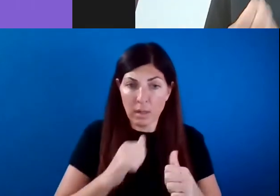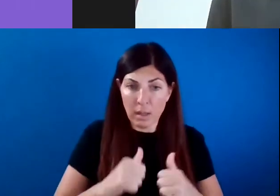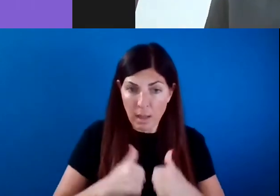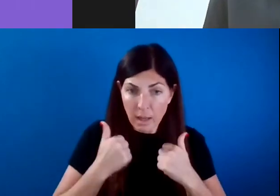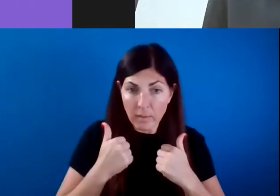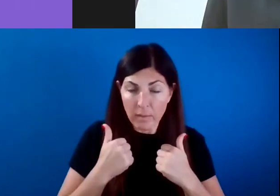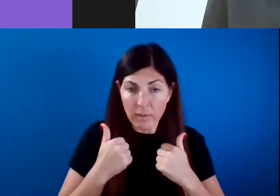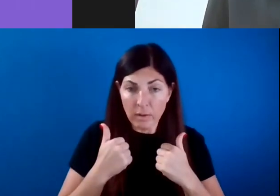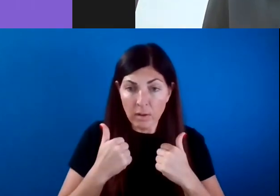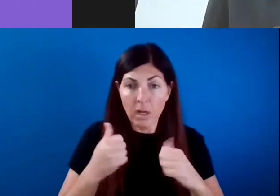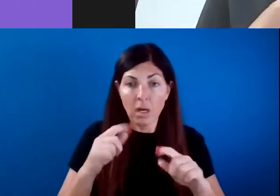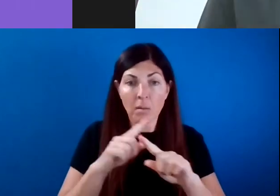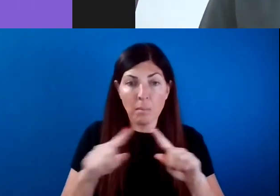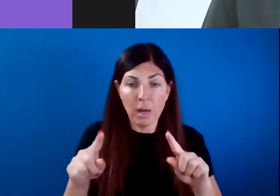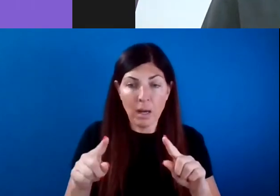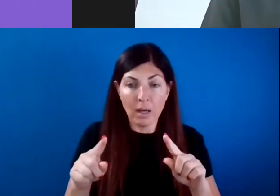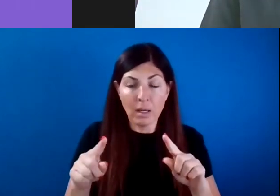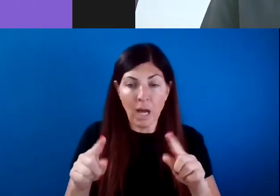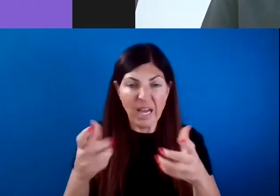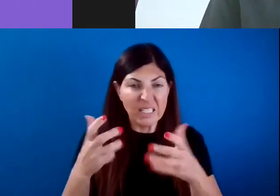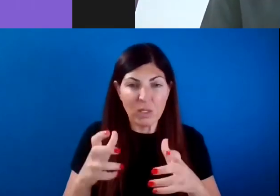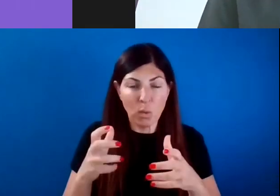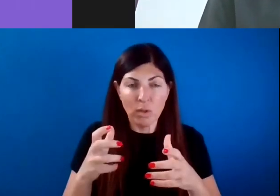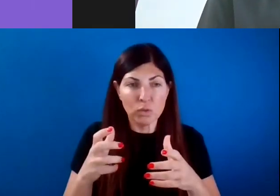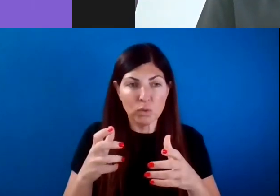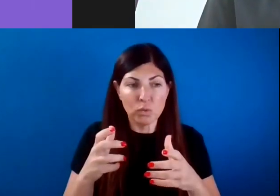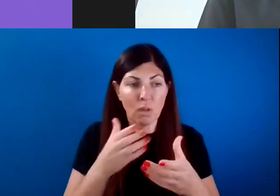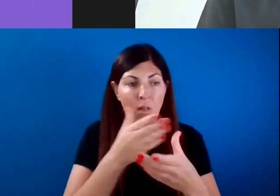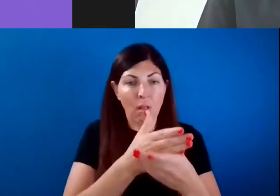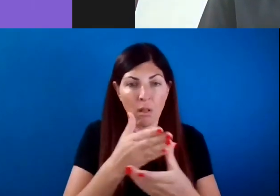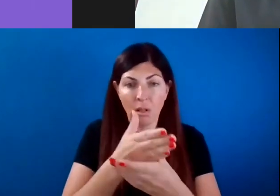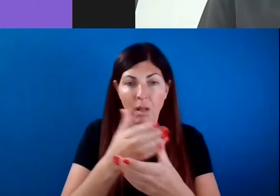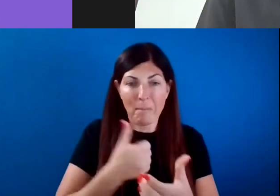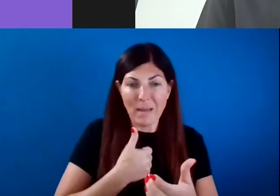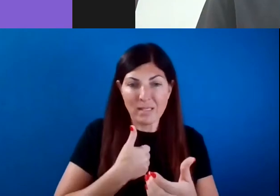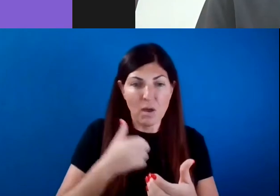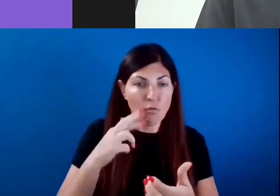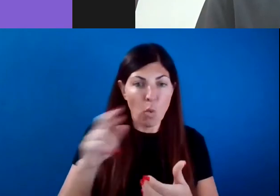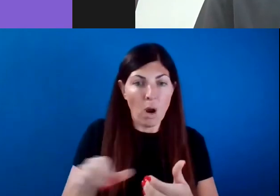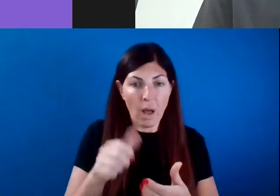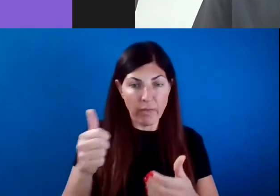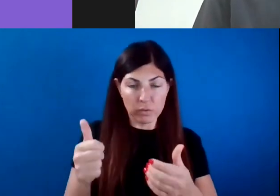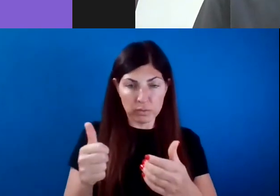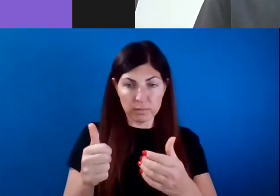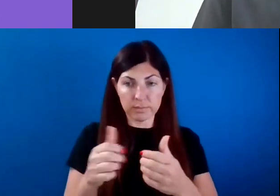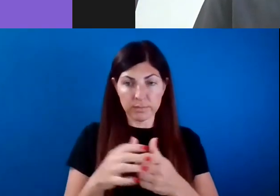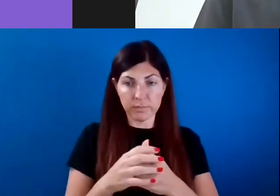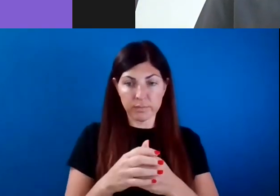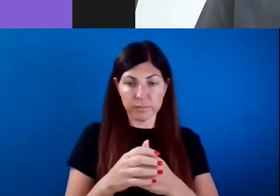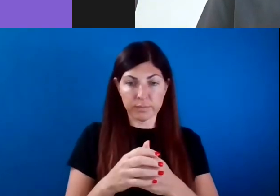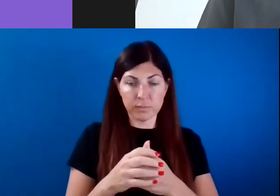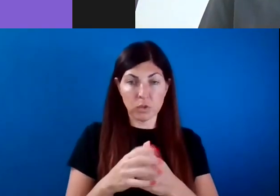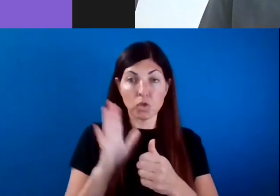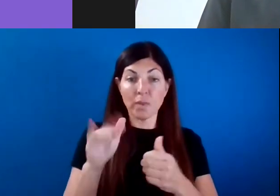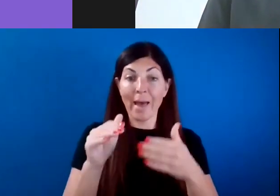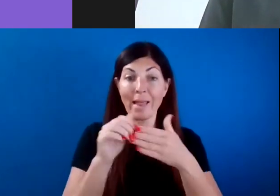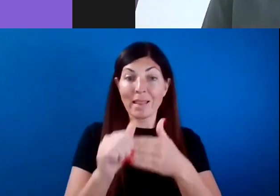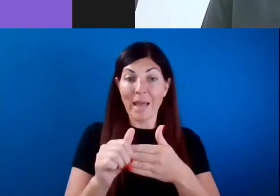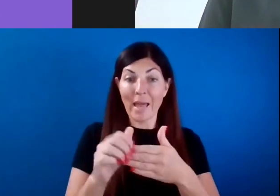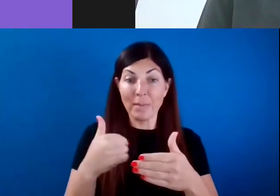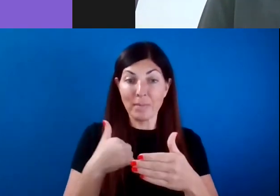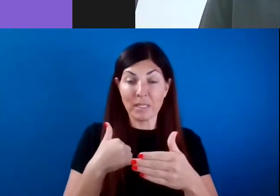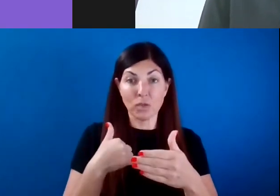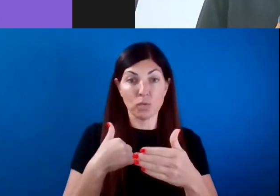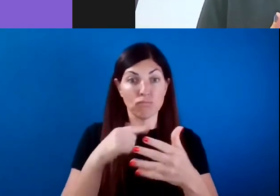with as little inconvenience to myself and to others as I possibly can have? And so that led me to a slew of